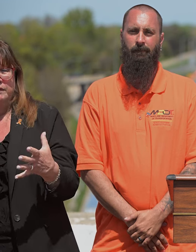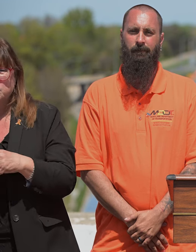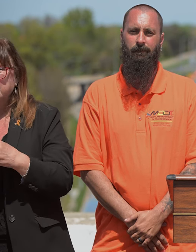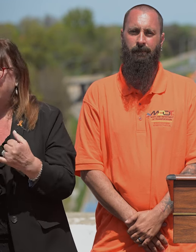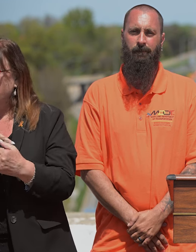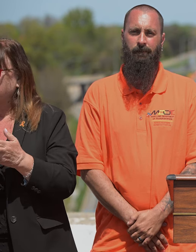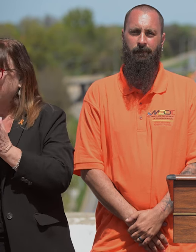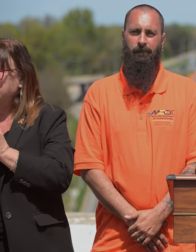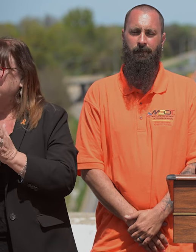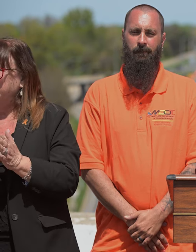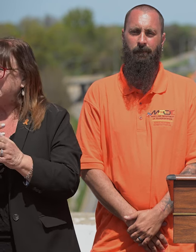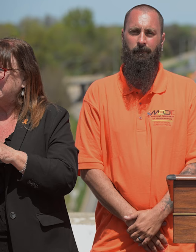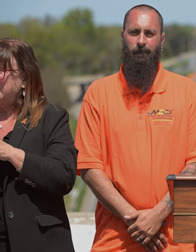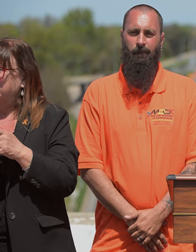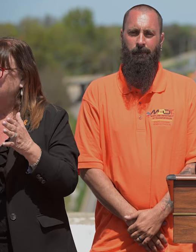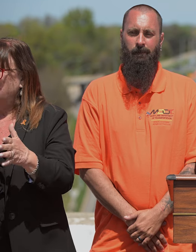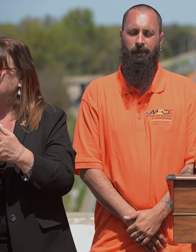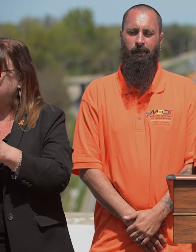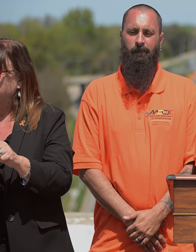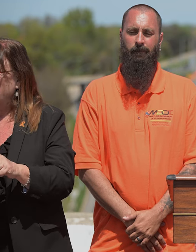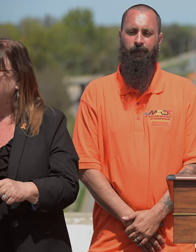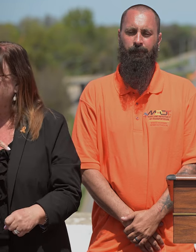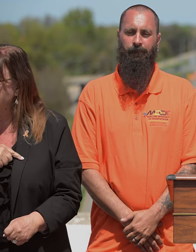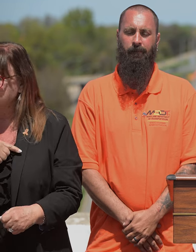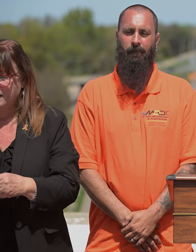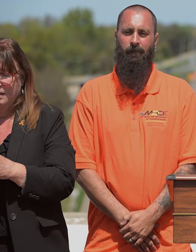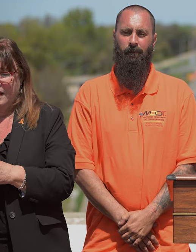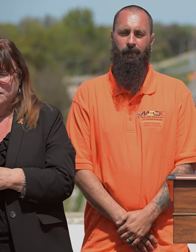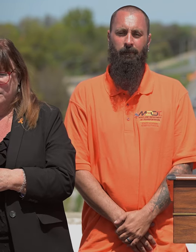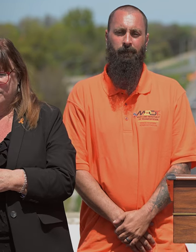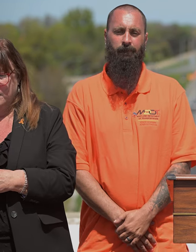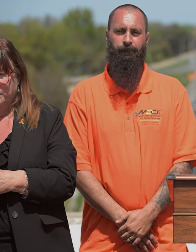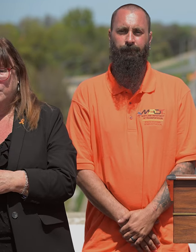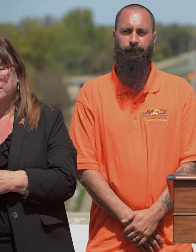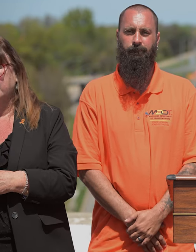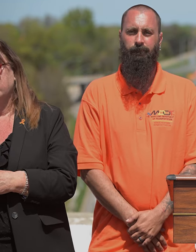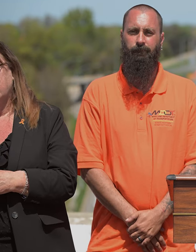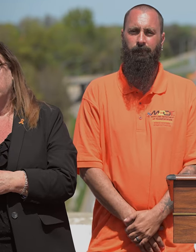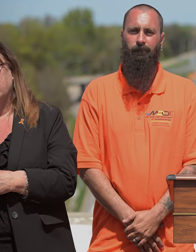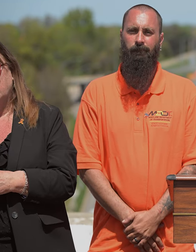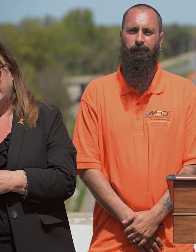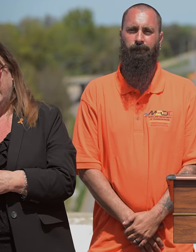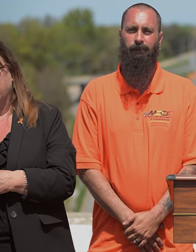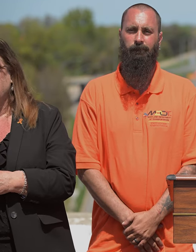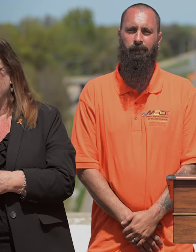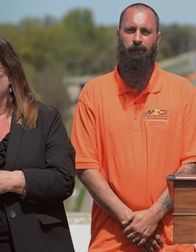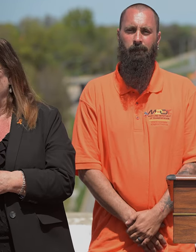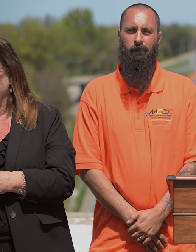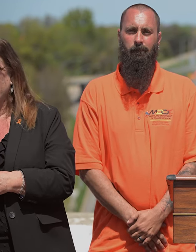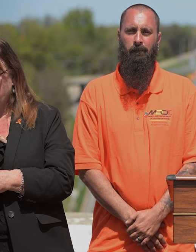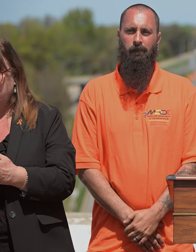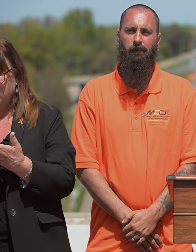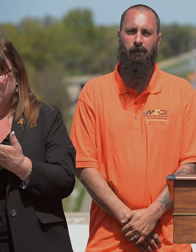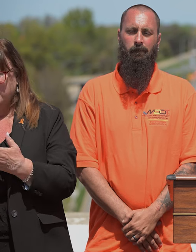drivers to keep the roads safe for us. Last year, February 28th, 2023, my crew and I were cleaning up